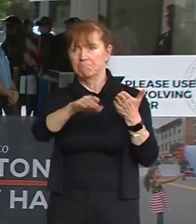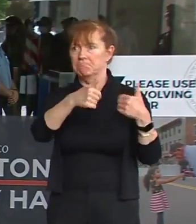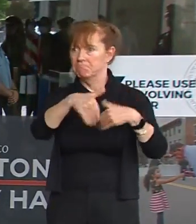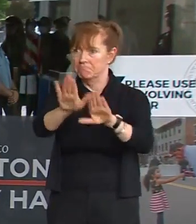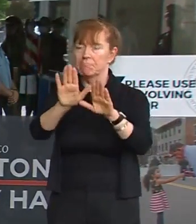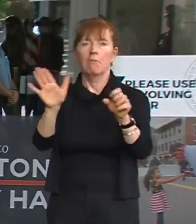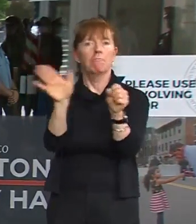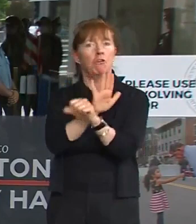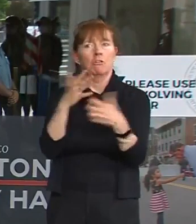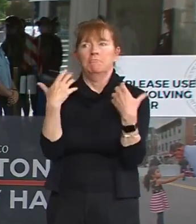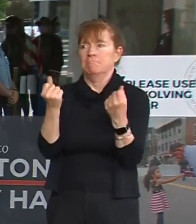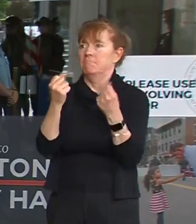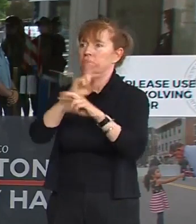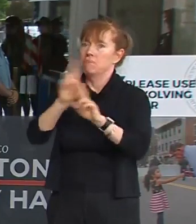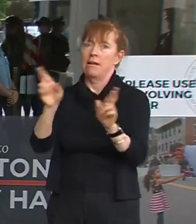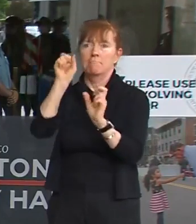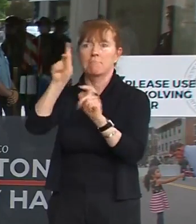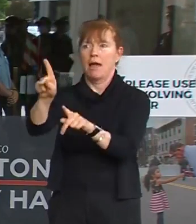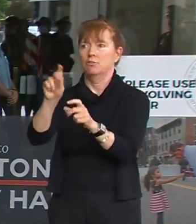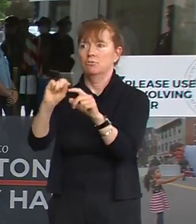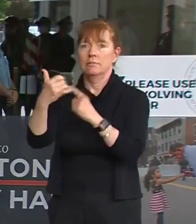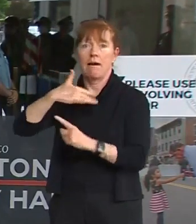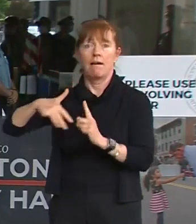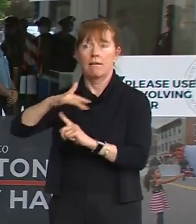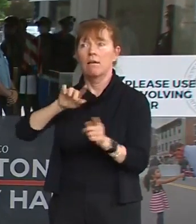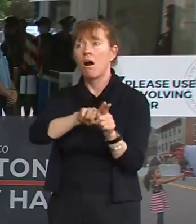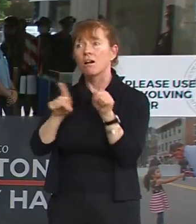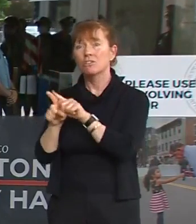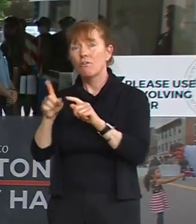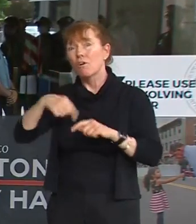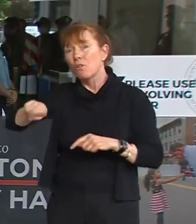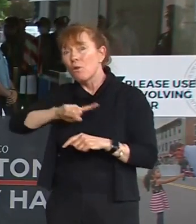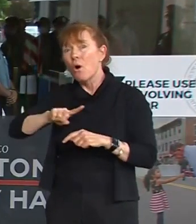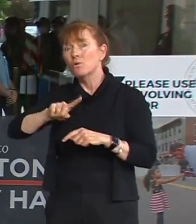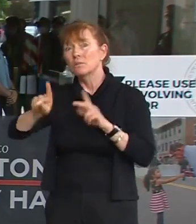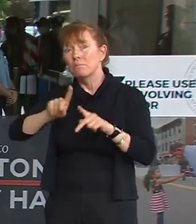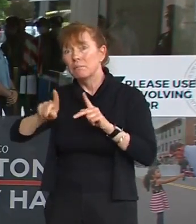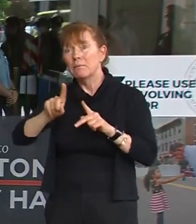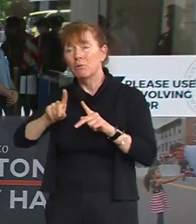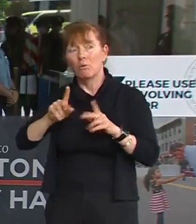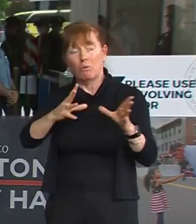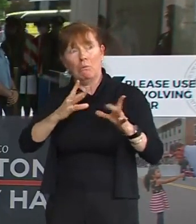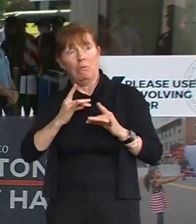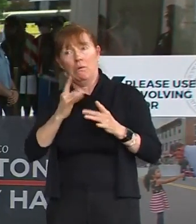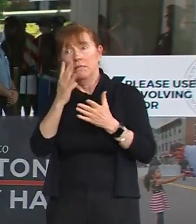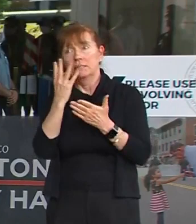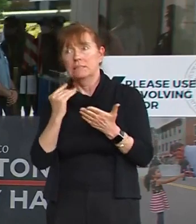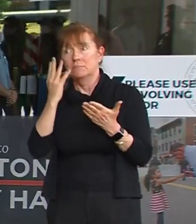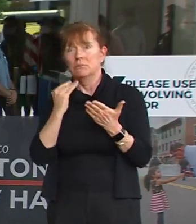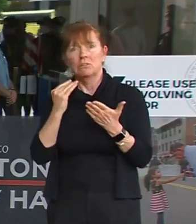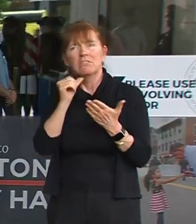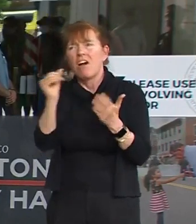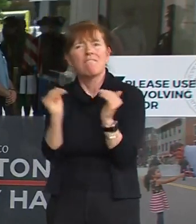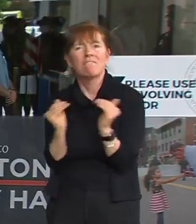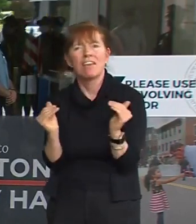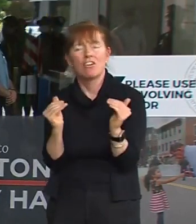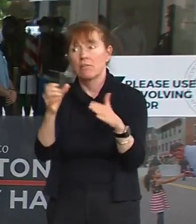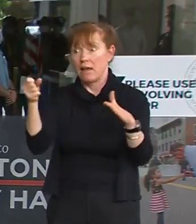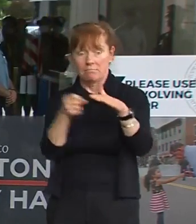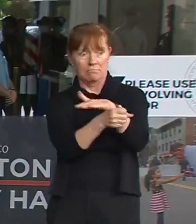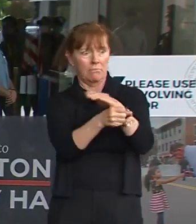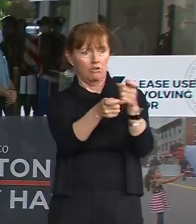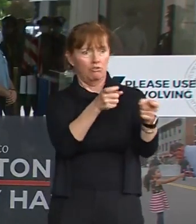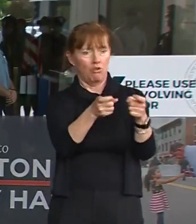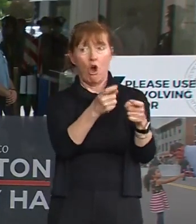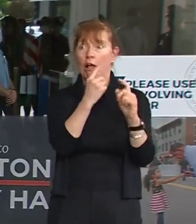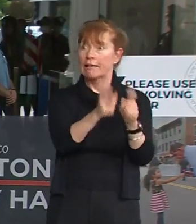fully rehabilitated. And as well, to those releasees, it's unfair. You're taking someone from a controlled environment where they